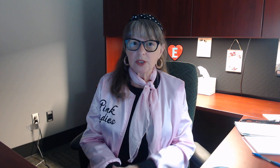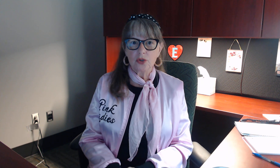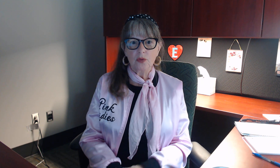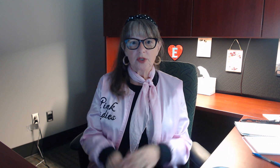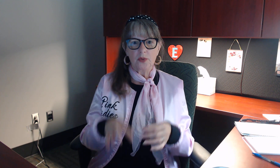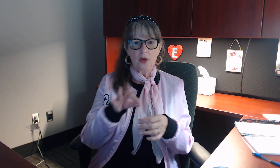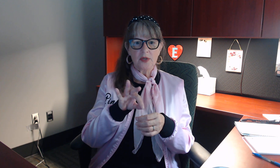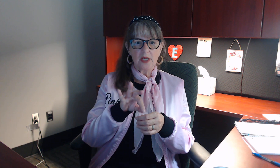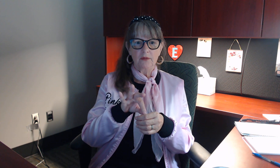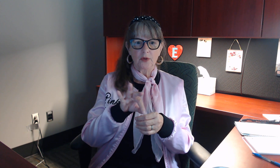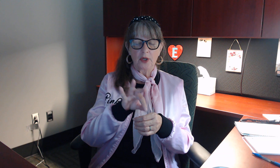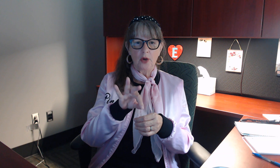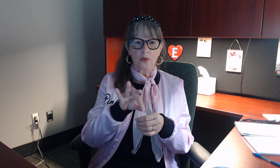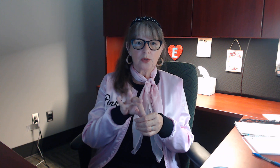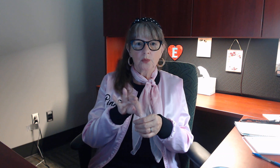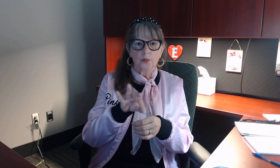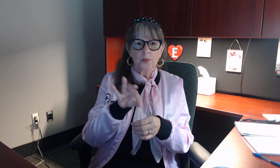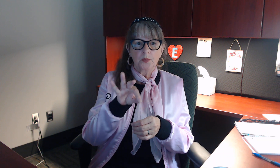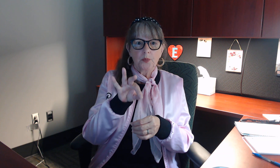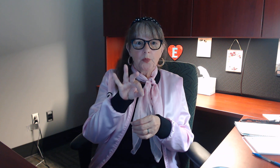it. So we know the sign for ghost.